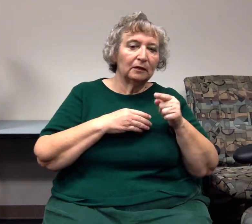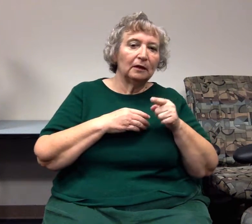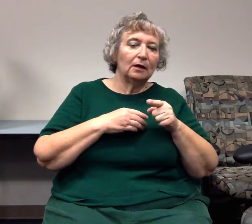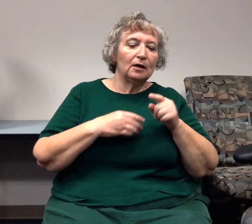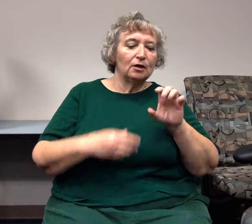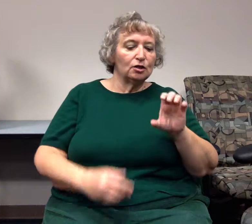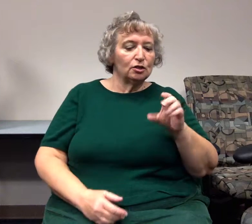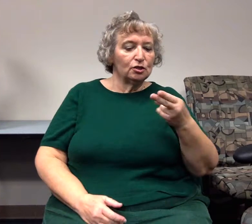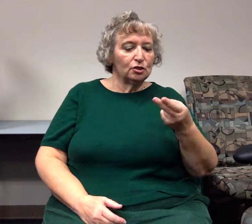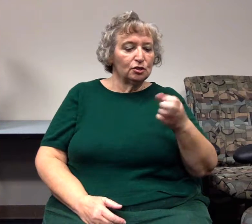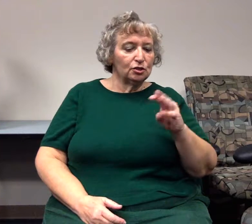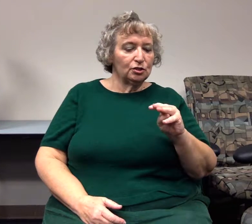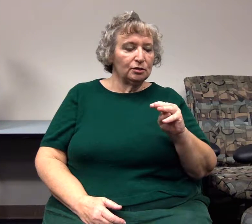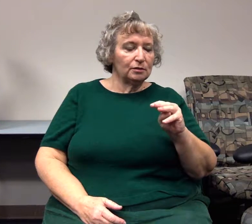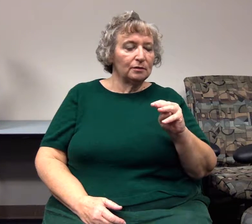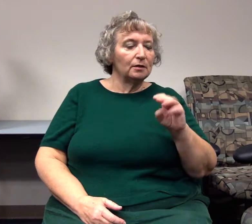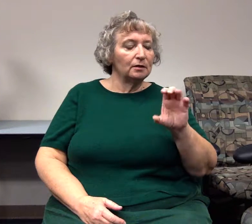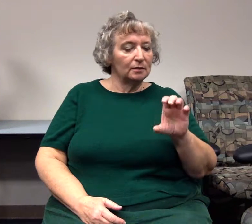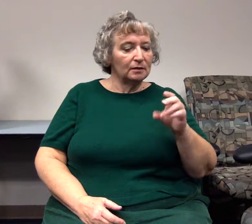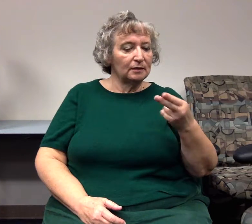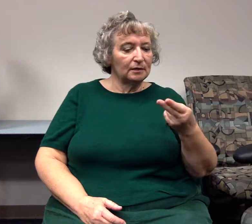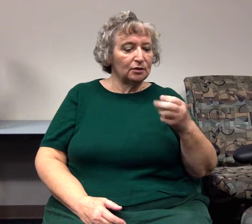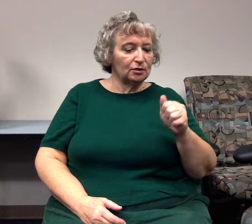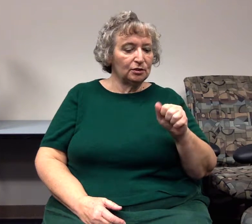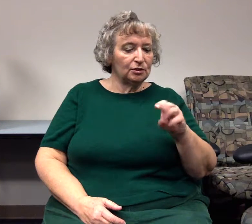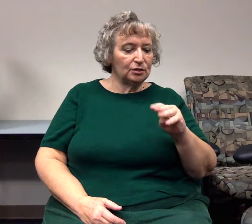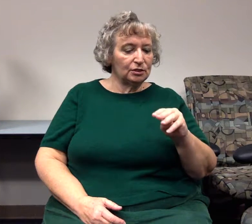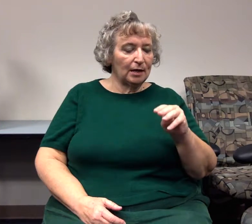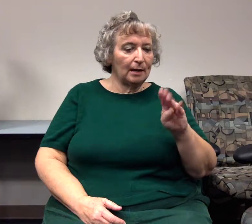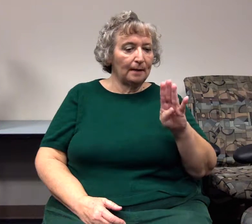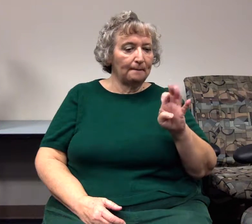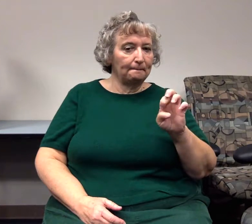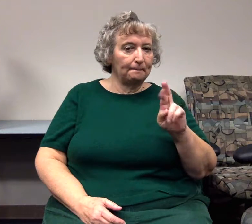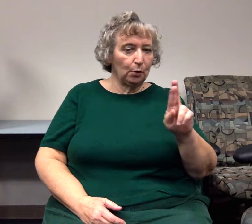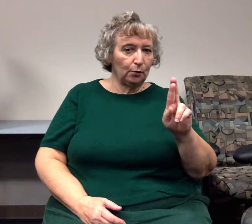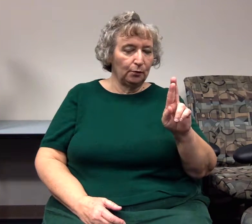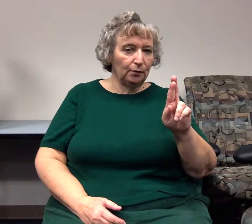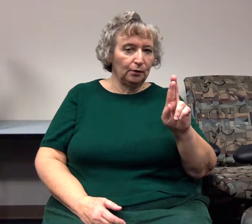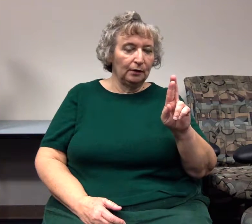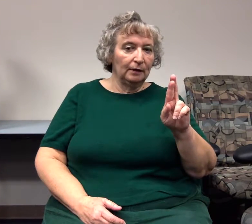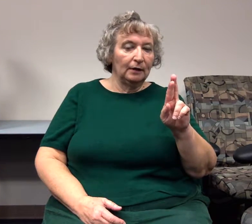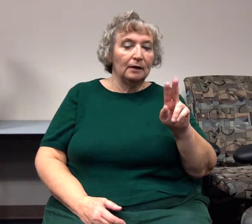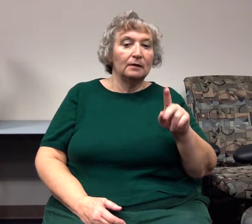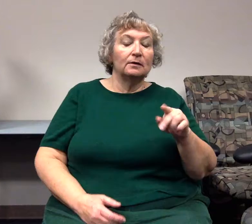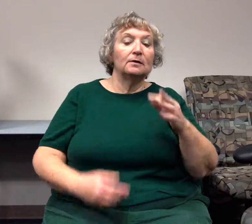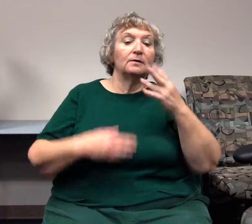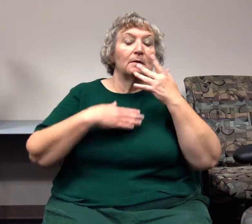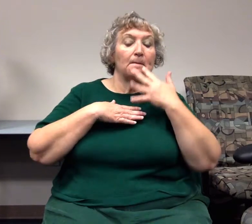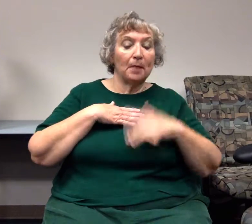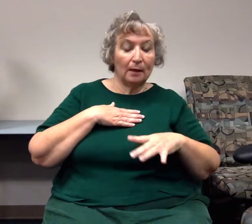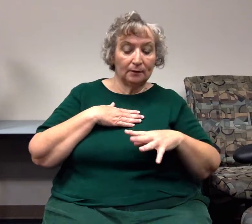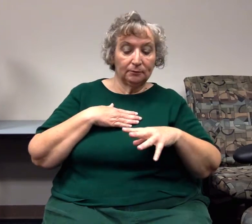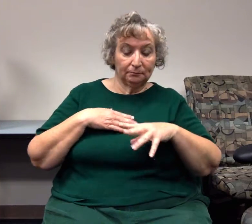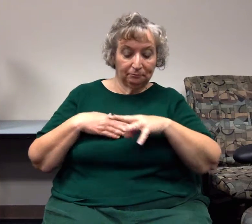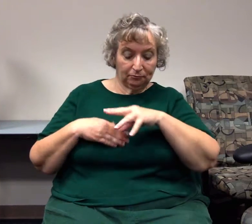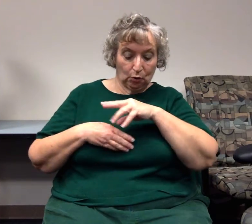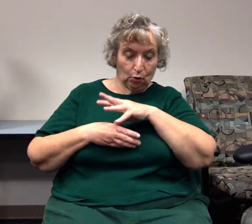blood, and that blood that comes in from your body, and